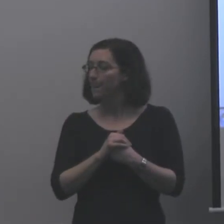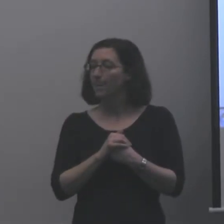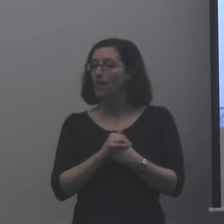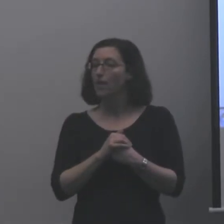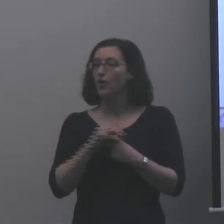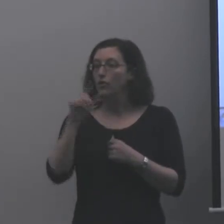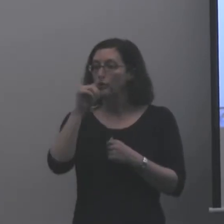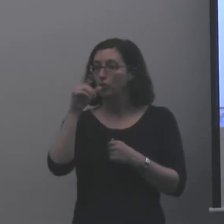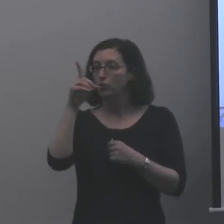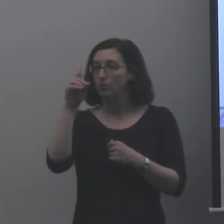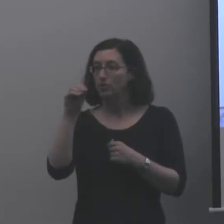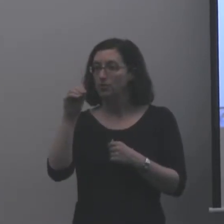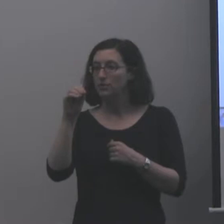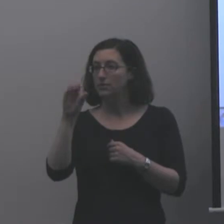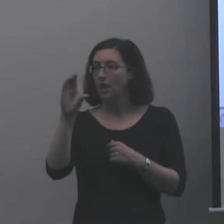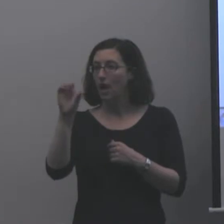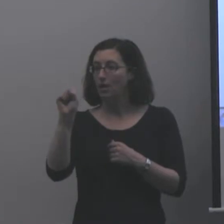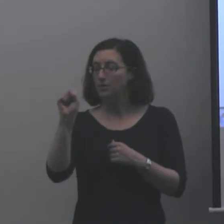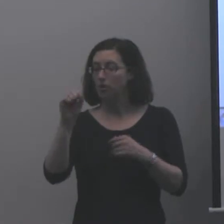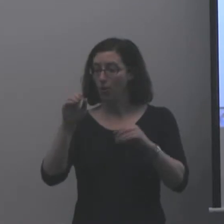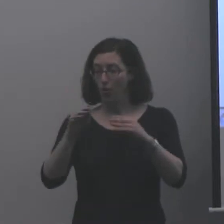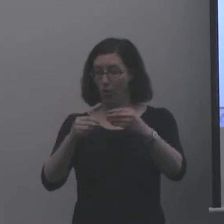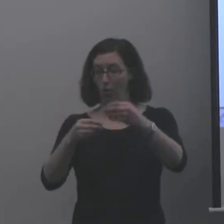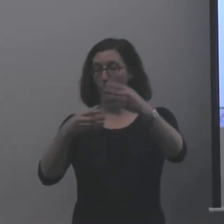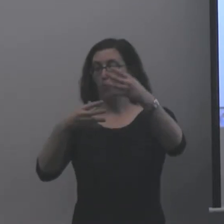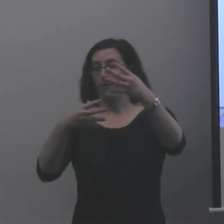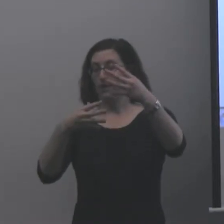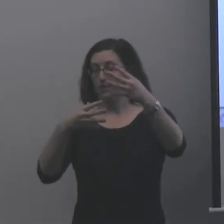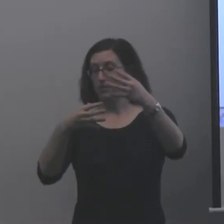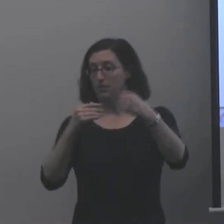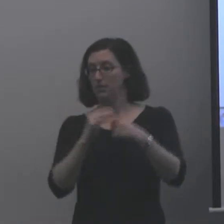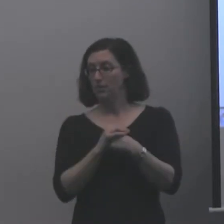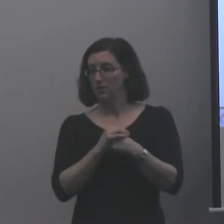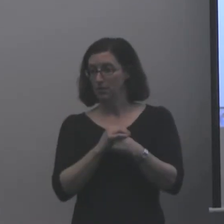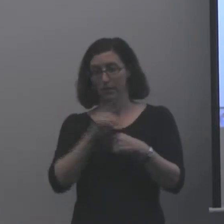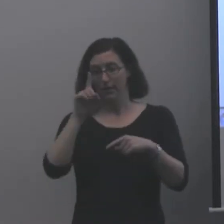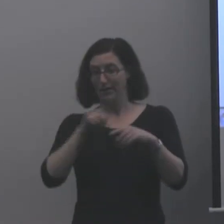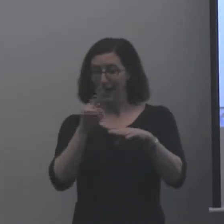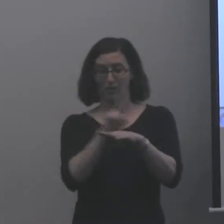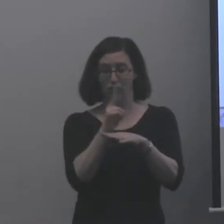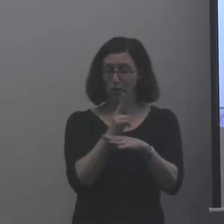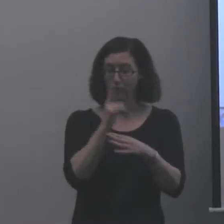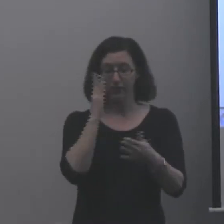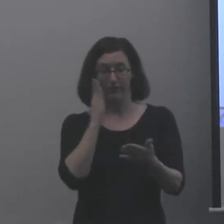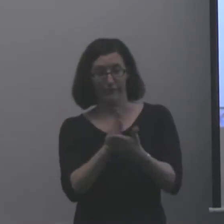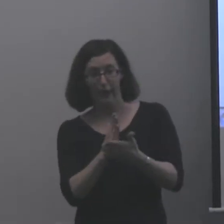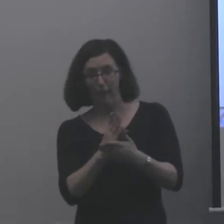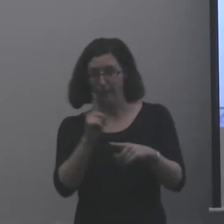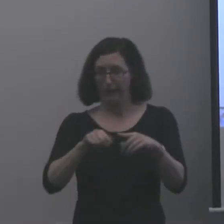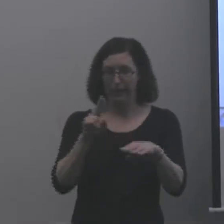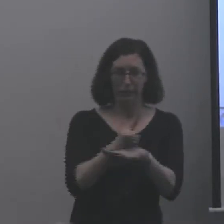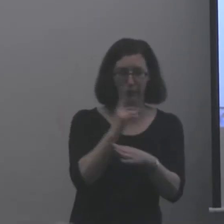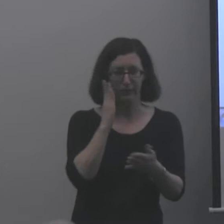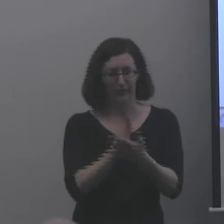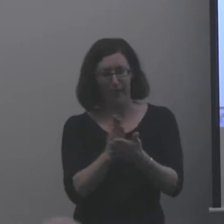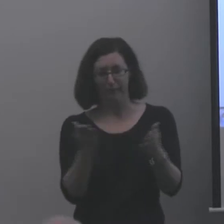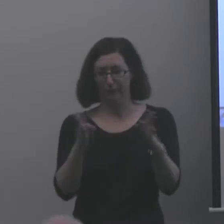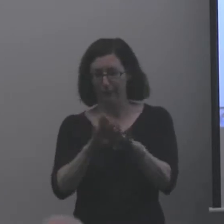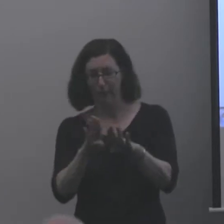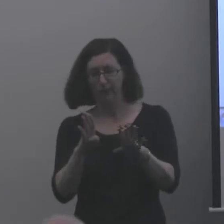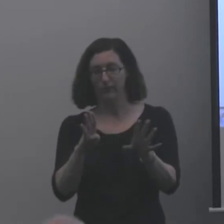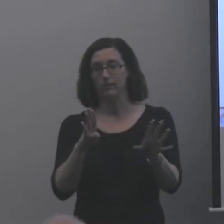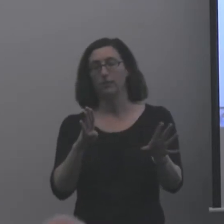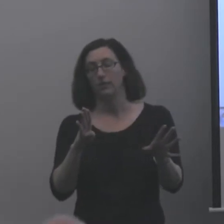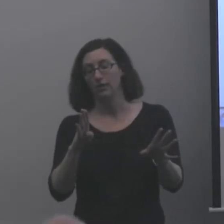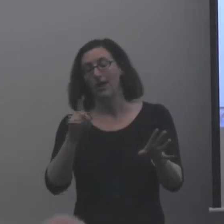Google Docs opened, and as you can see, it was not. It's like, you can't use this here. Stop now. Close. So